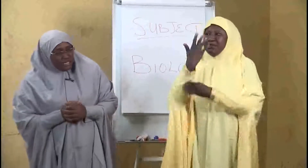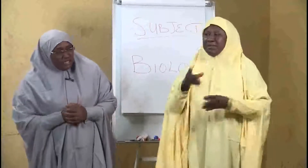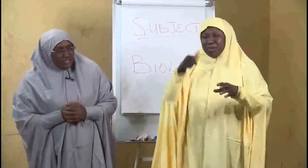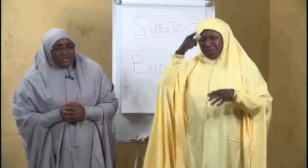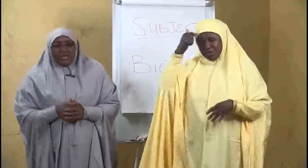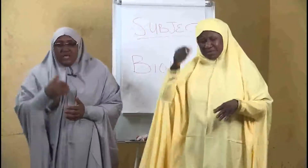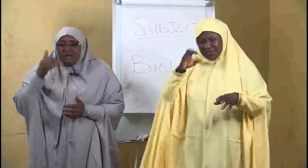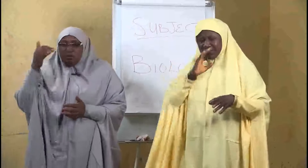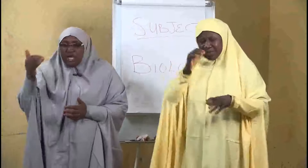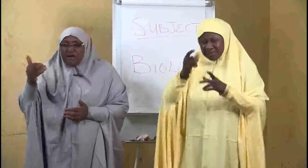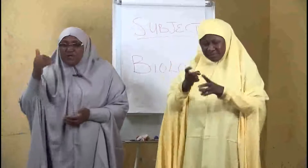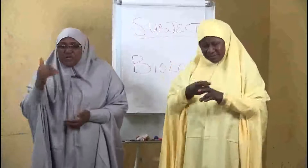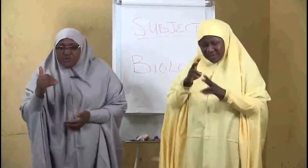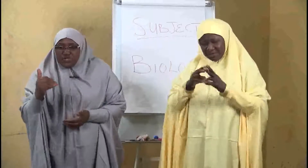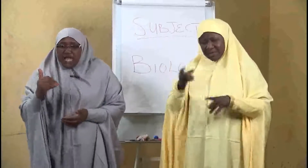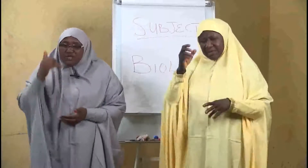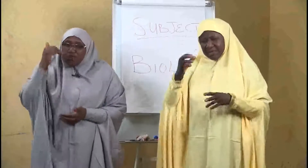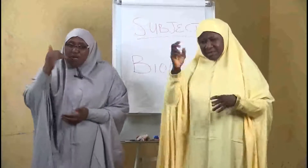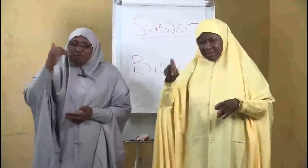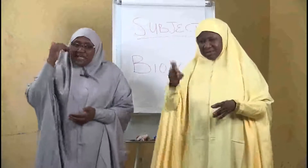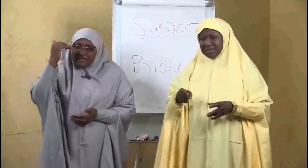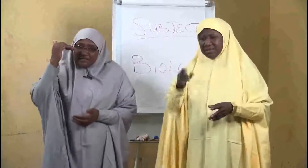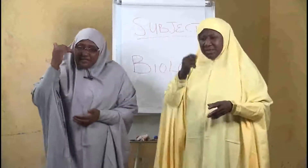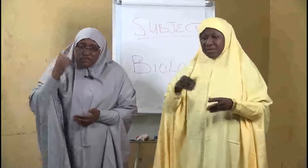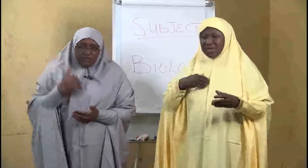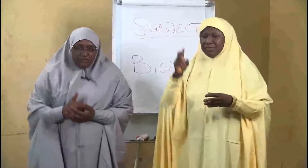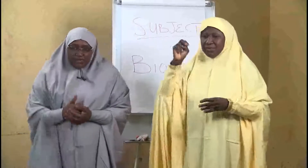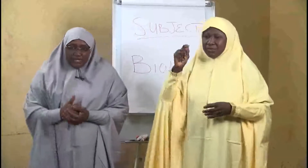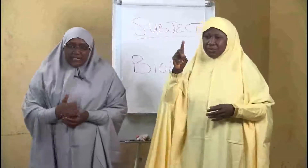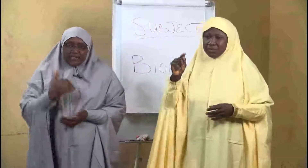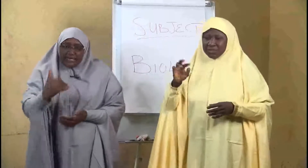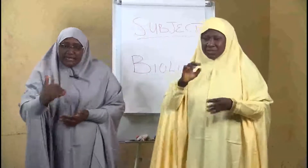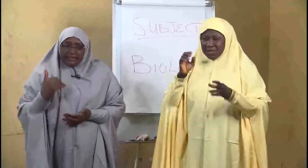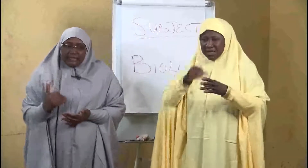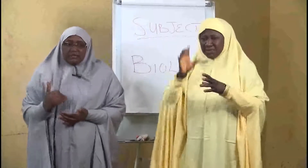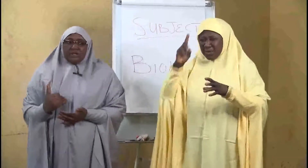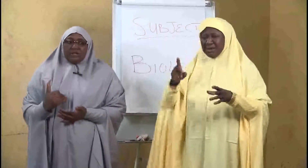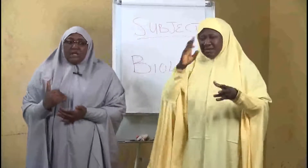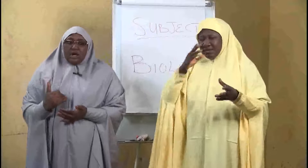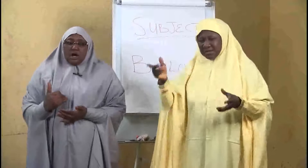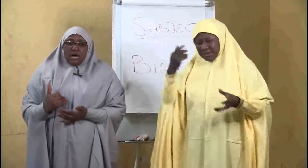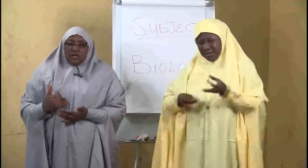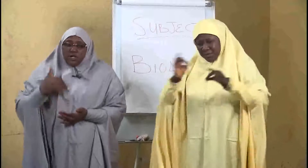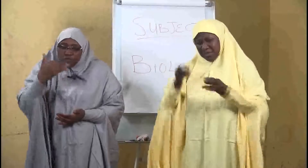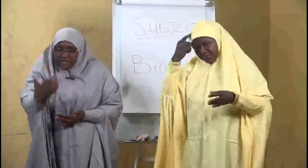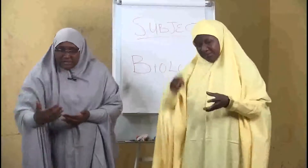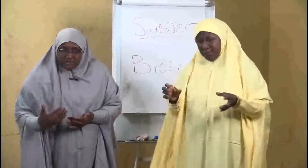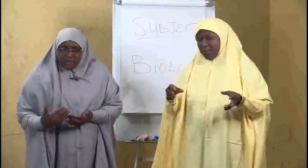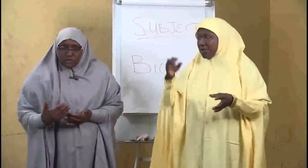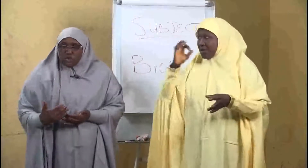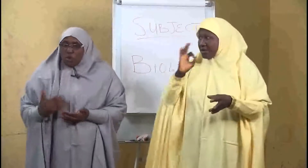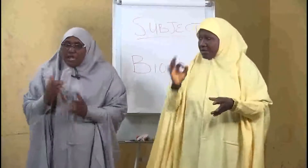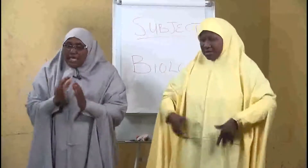very necessary. We have nutrition as one of the characteristics of living thing, that is taking in